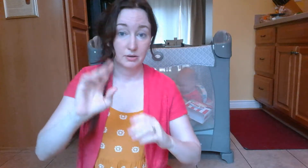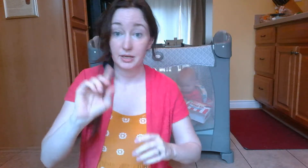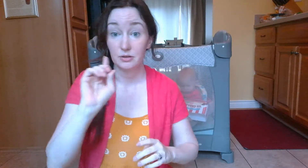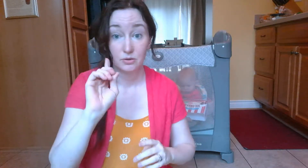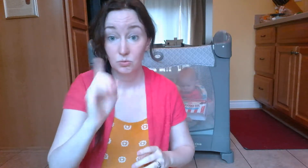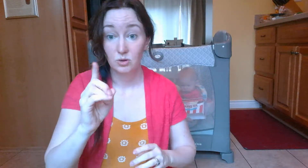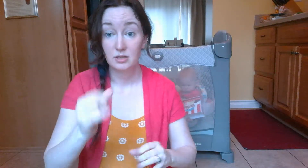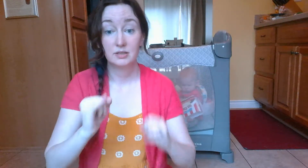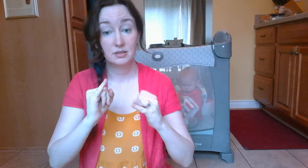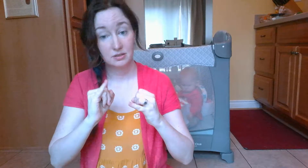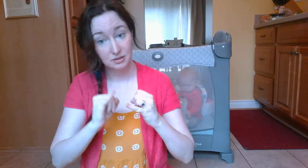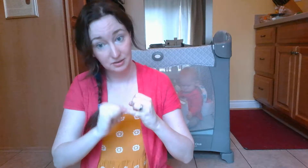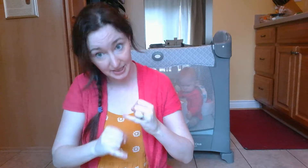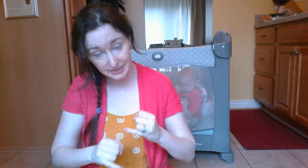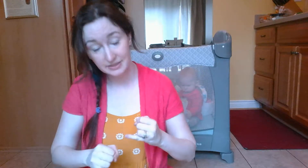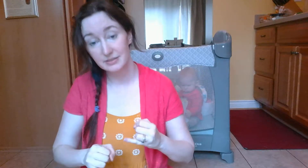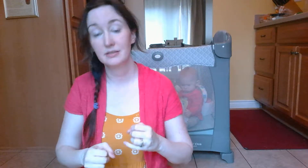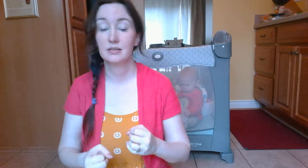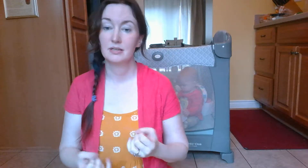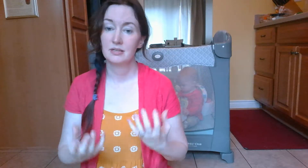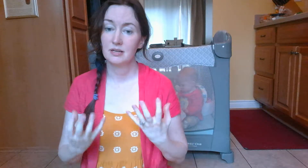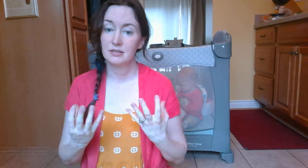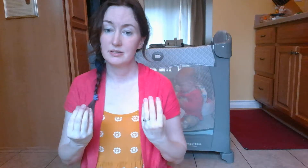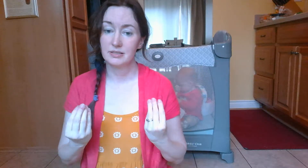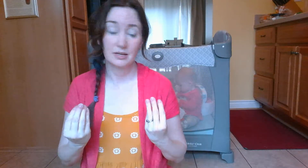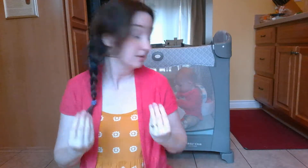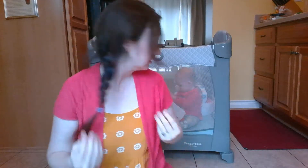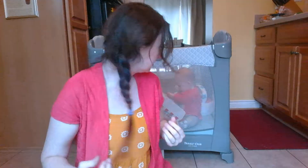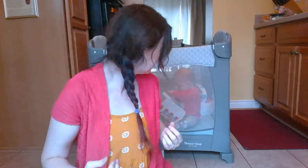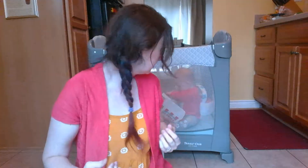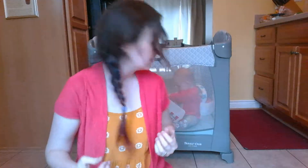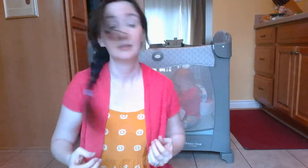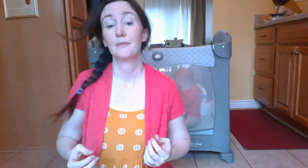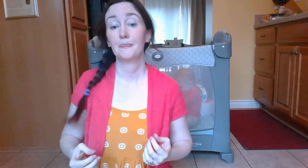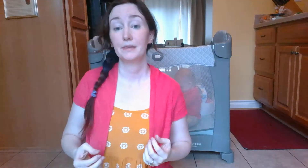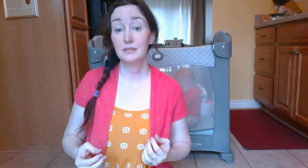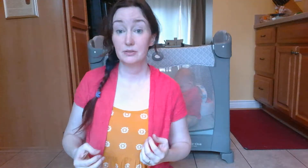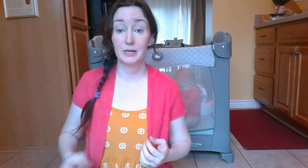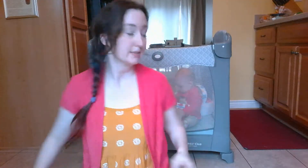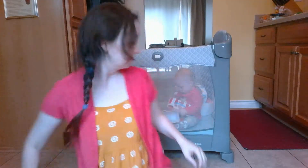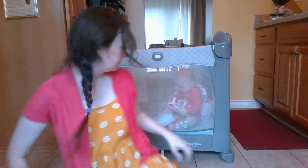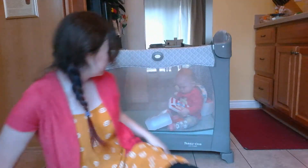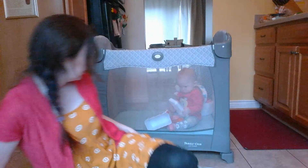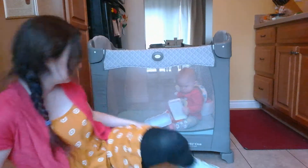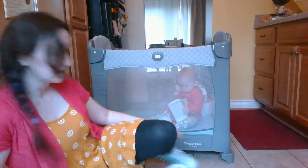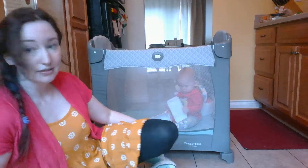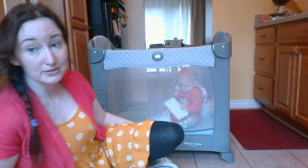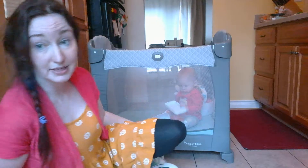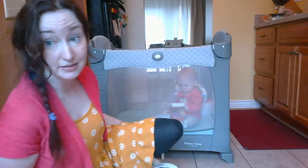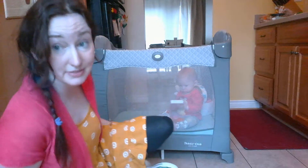Okay, one last sign, Easter basket. Here's Alex.